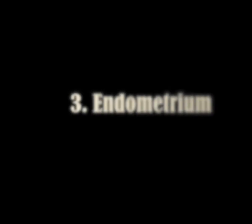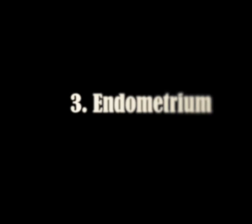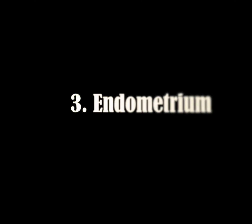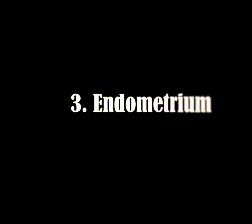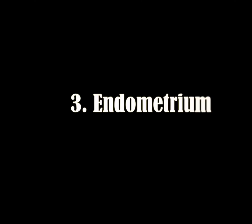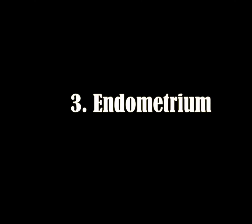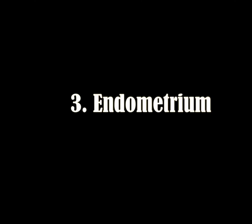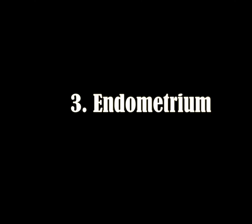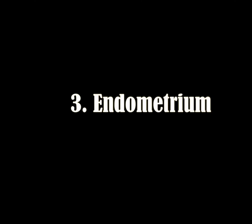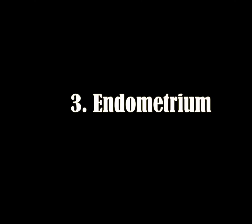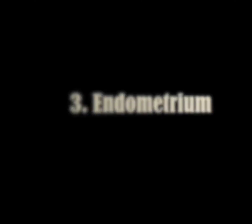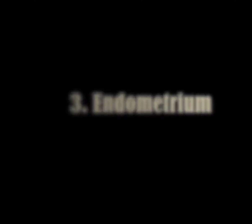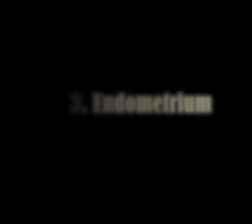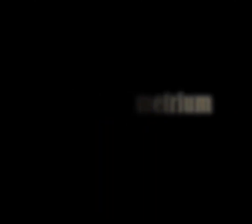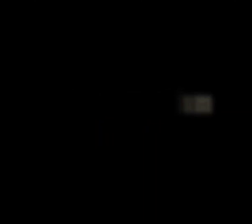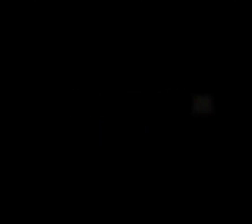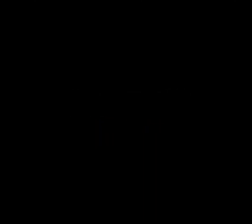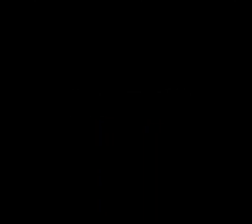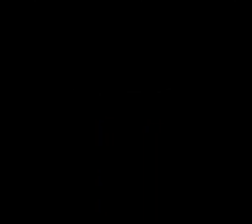3. Endometrium.